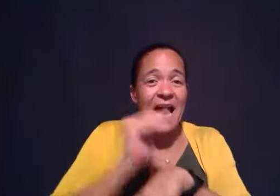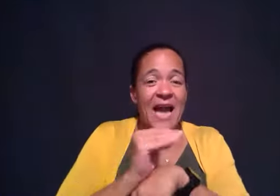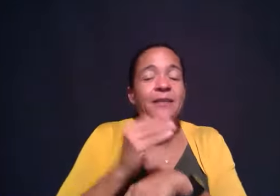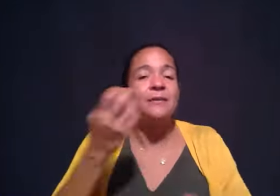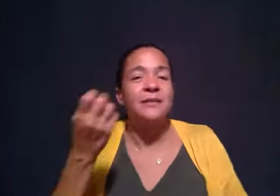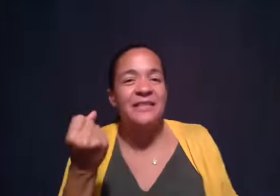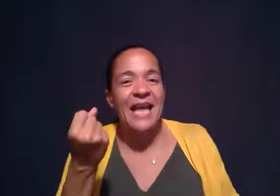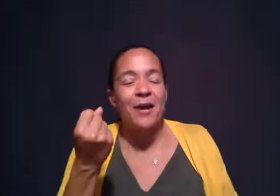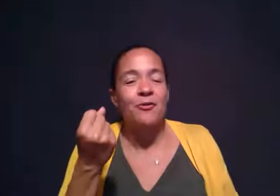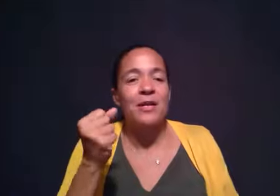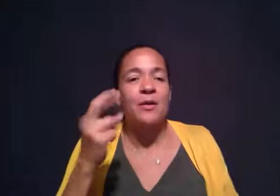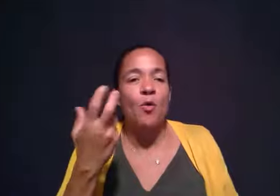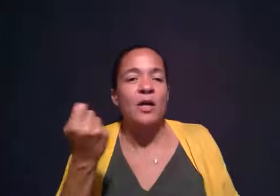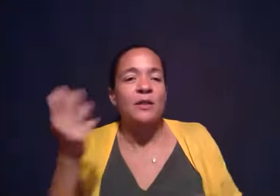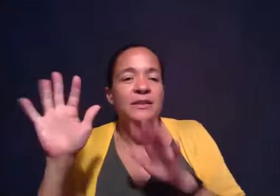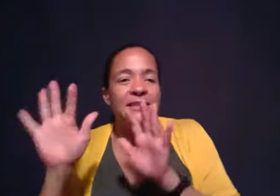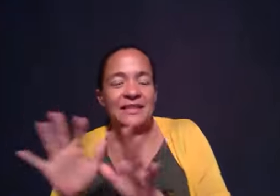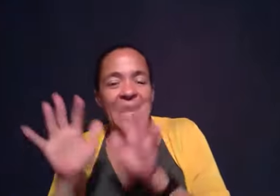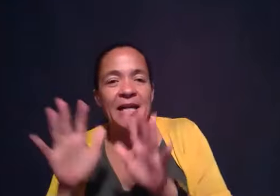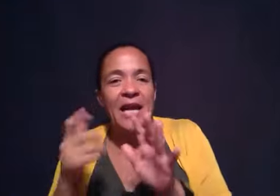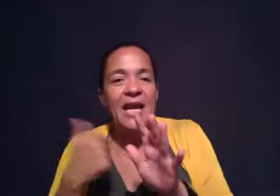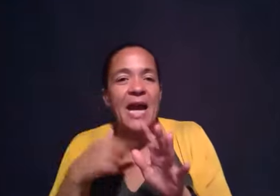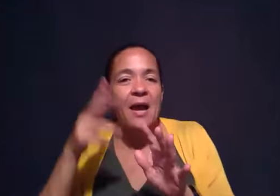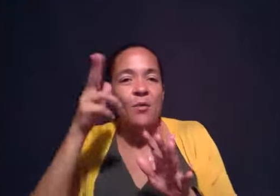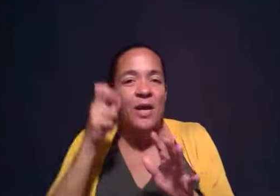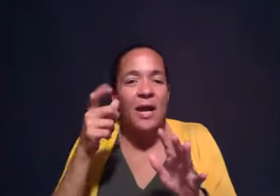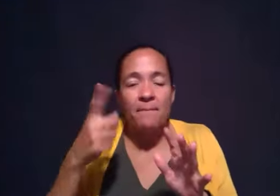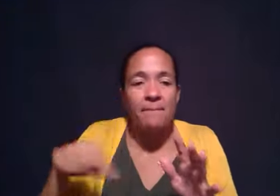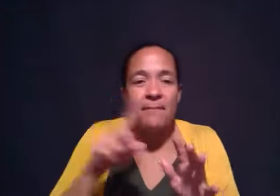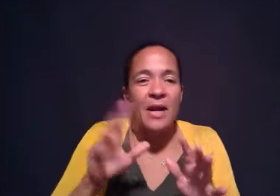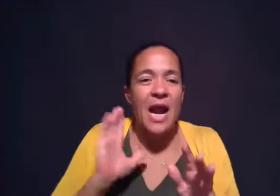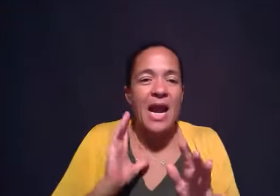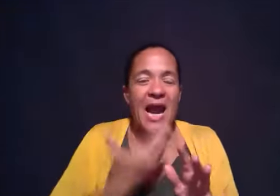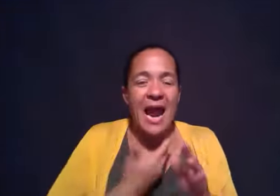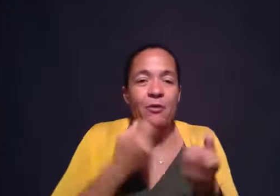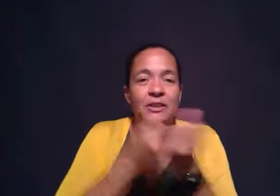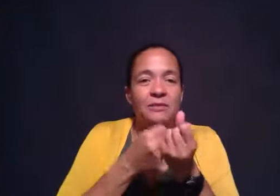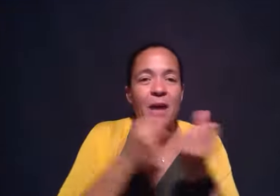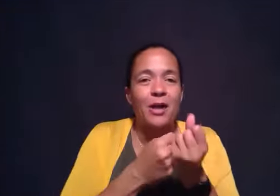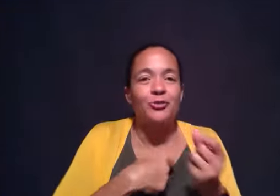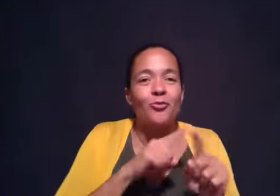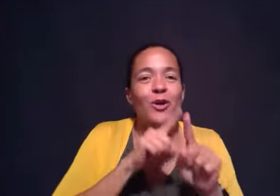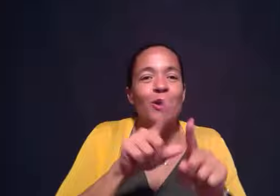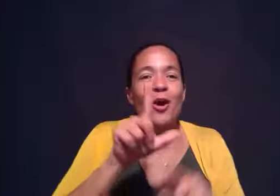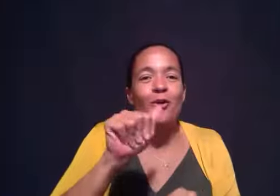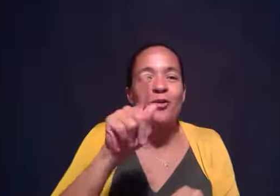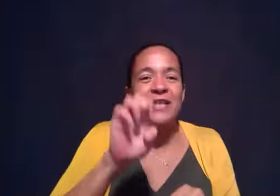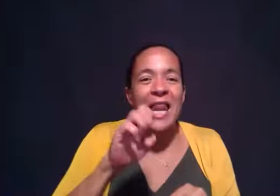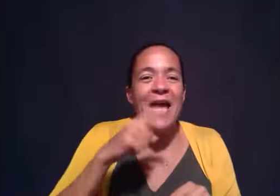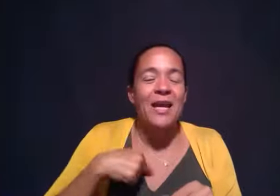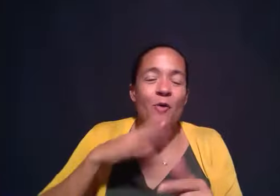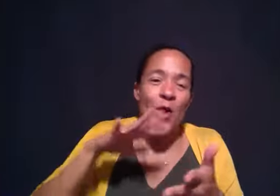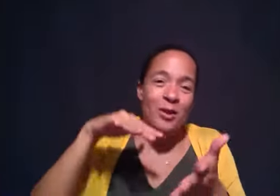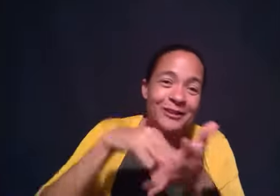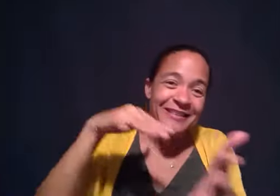about, me and the fellers I sponsor, we go to the lake and we study the literature of Alcoholics Anonymous. And it would make me